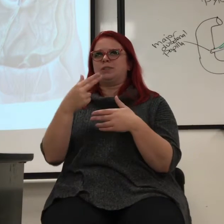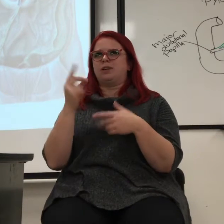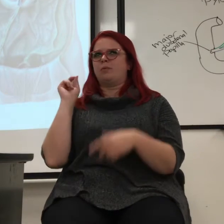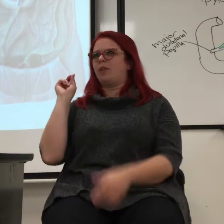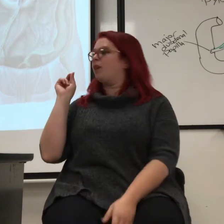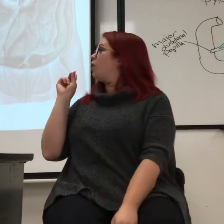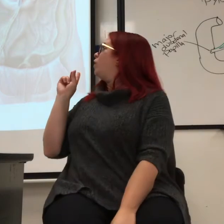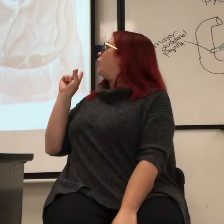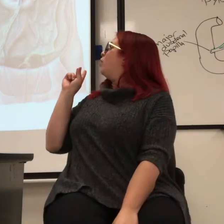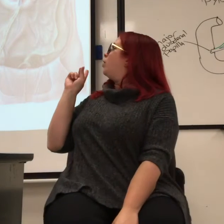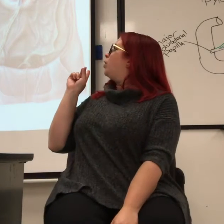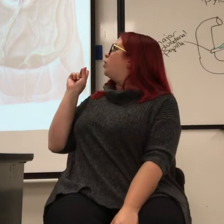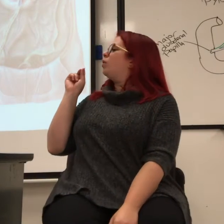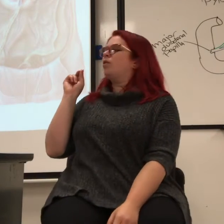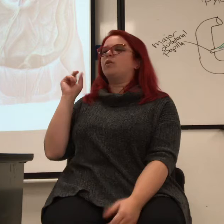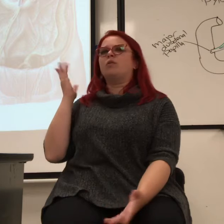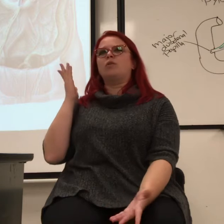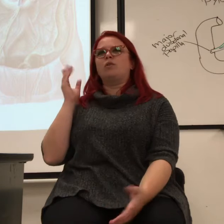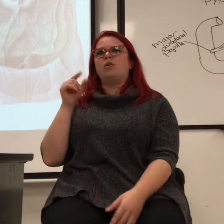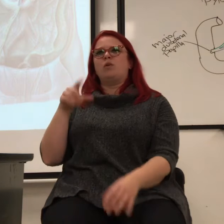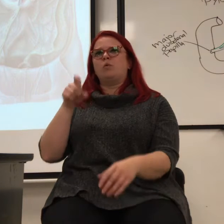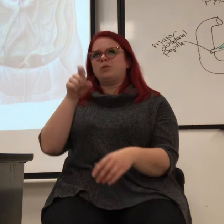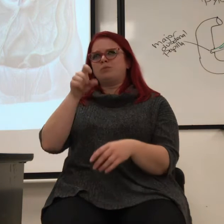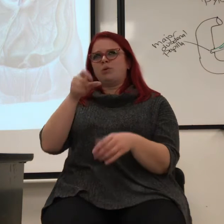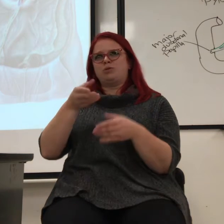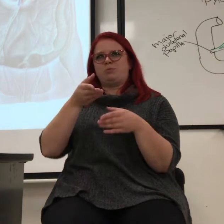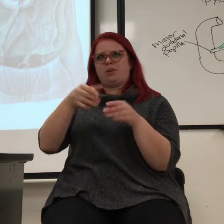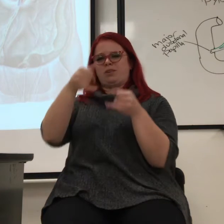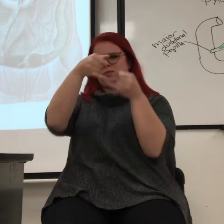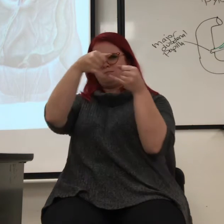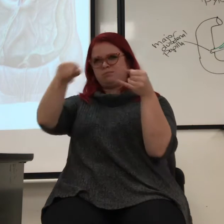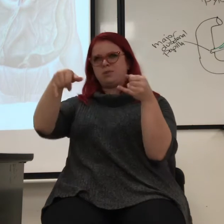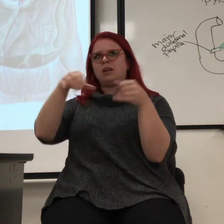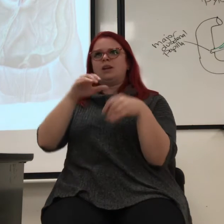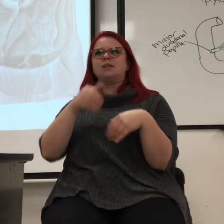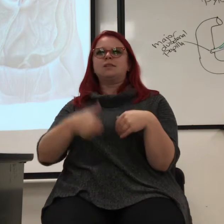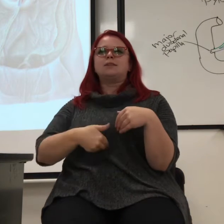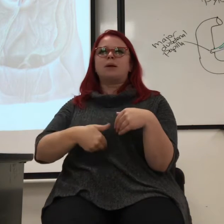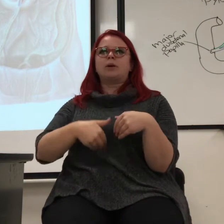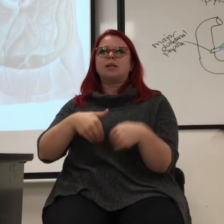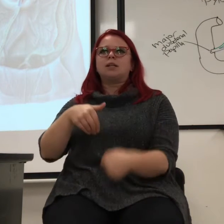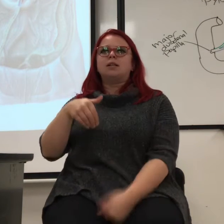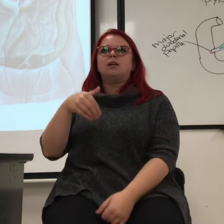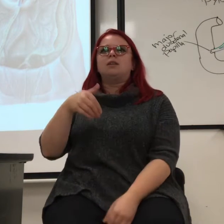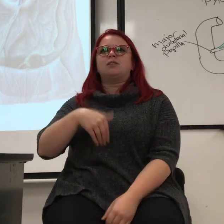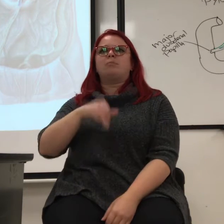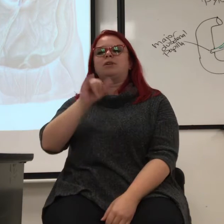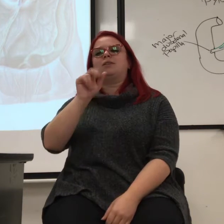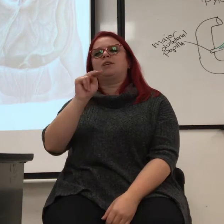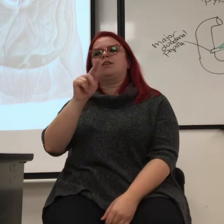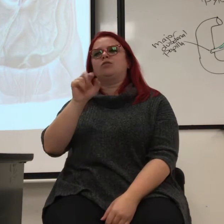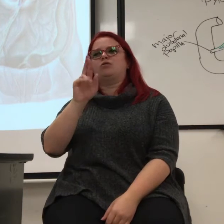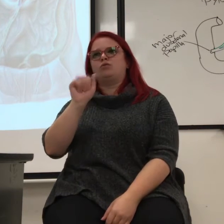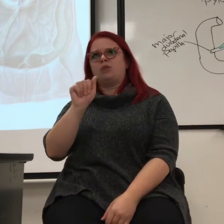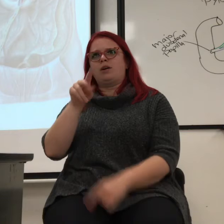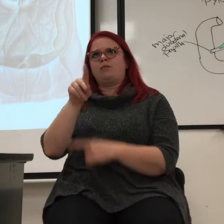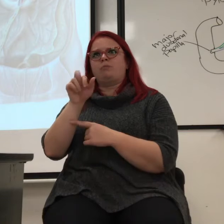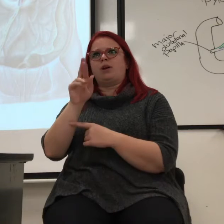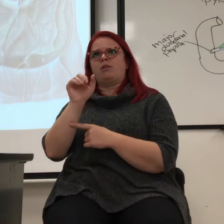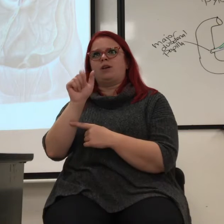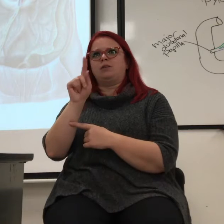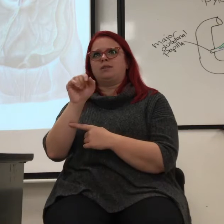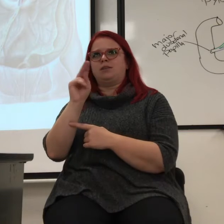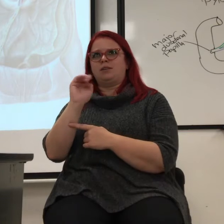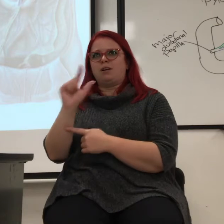Right there. What did you cut it from? What's supposed to be here? Stomach. Stomach is intraperitoneal.